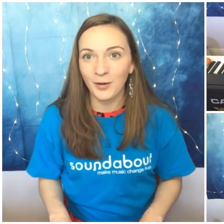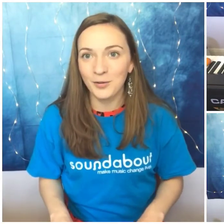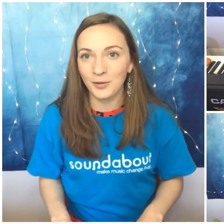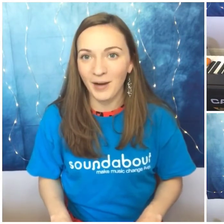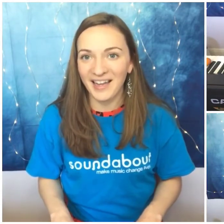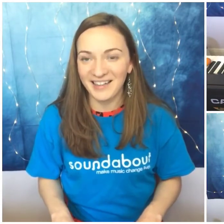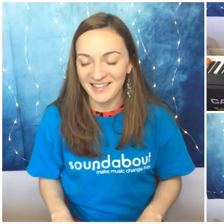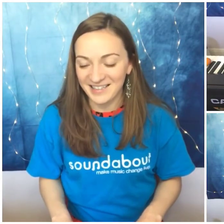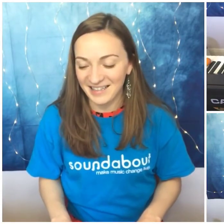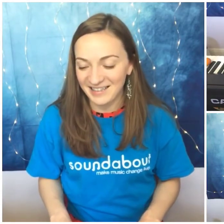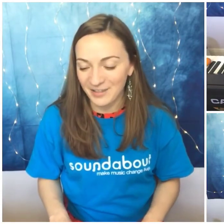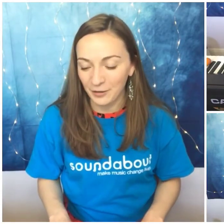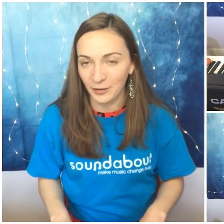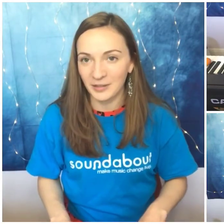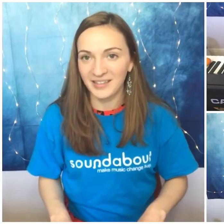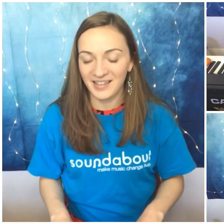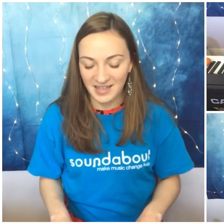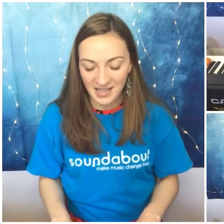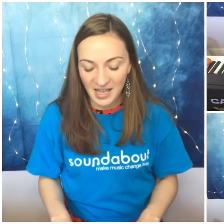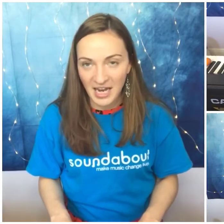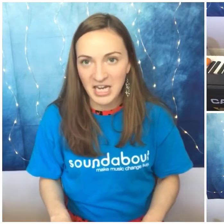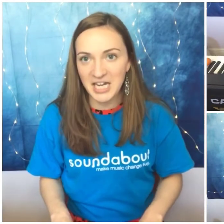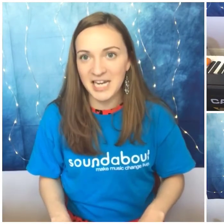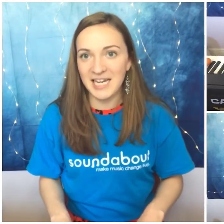Away and haul away nicely in this song.